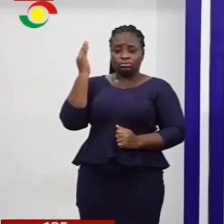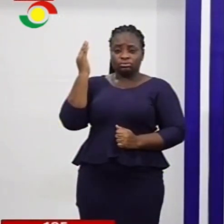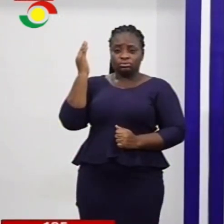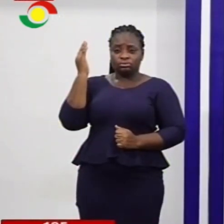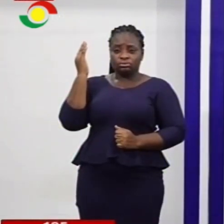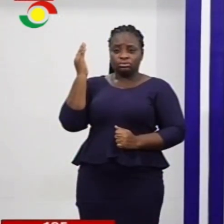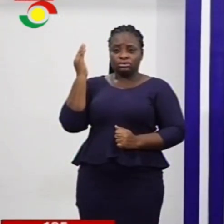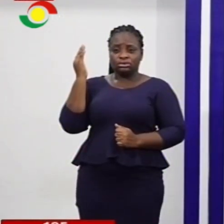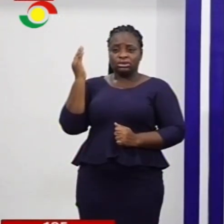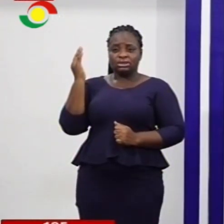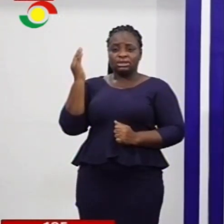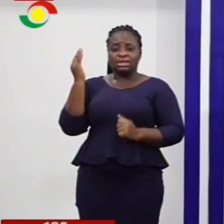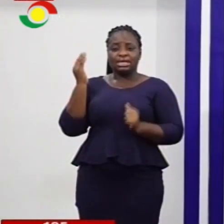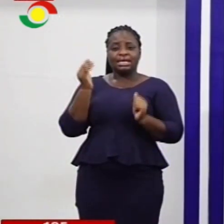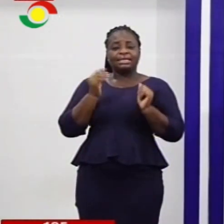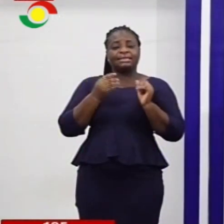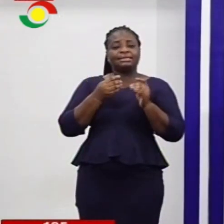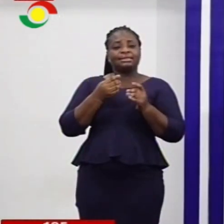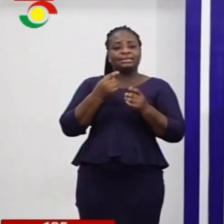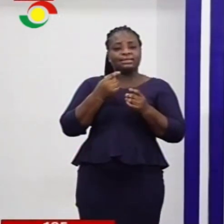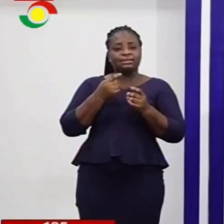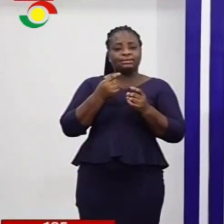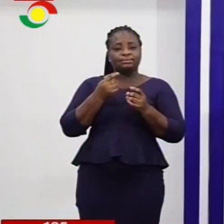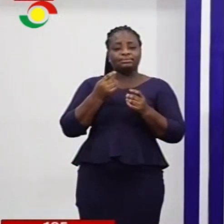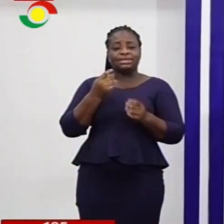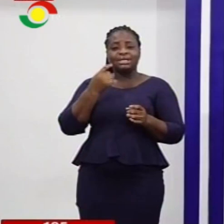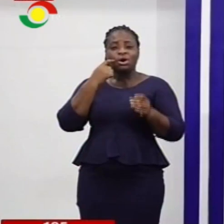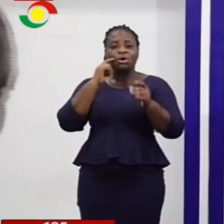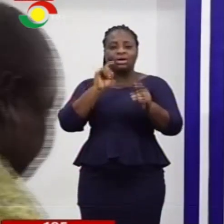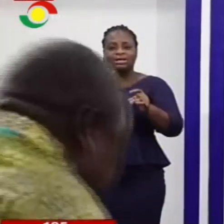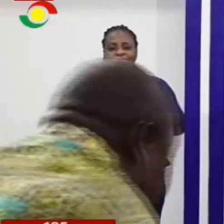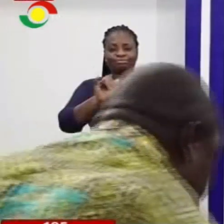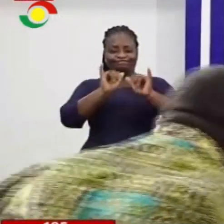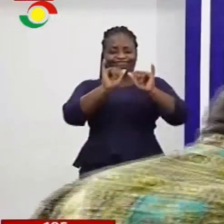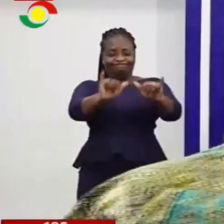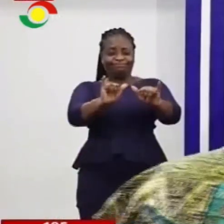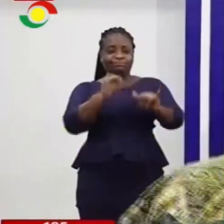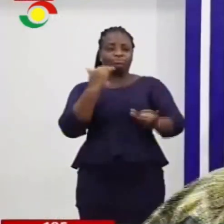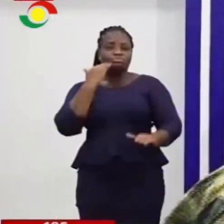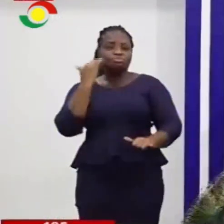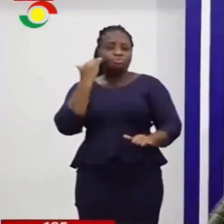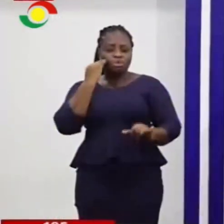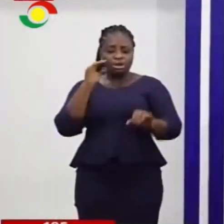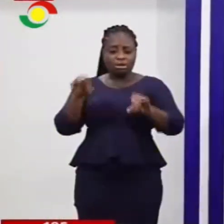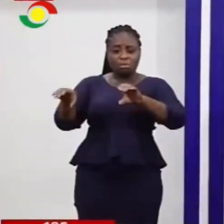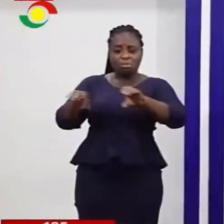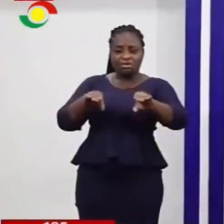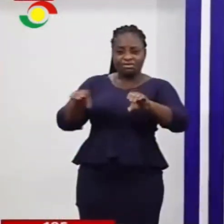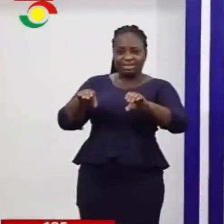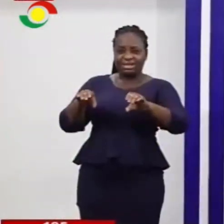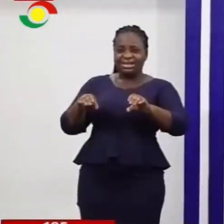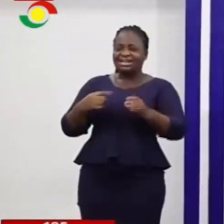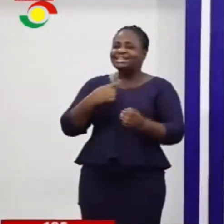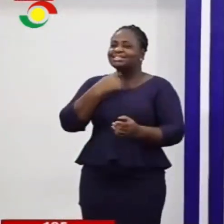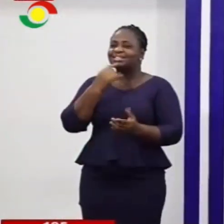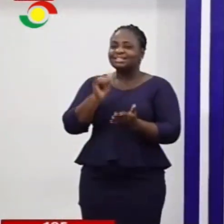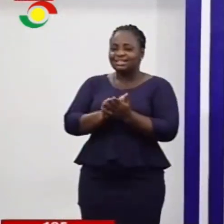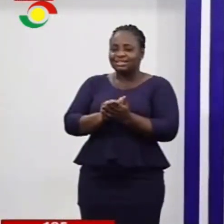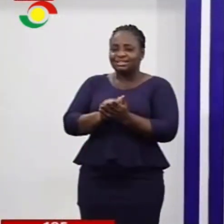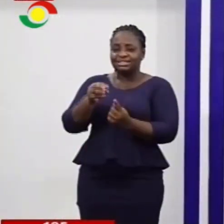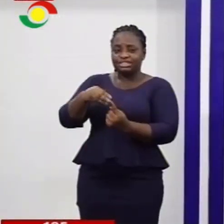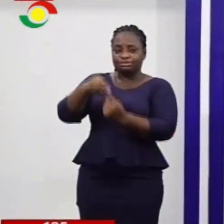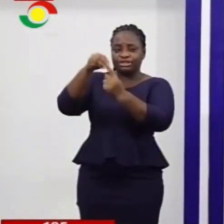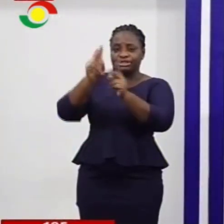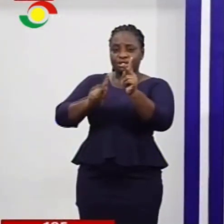The directive for the restriction of movement has given exception to certain category of